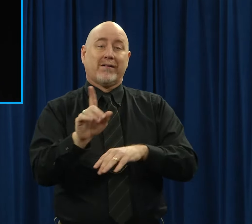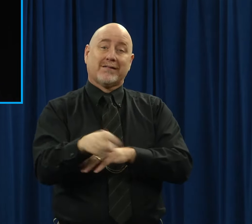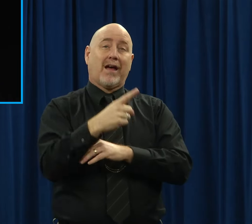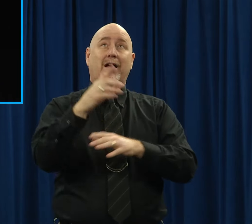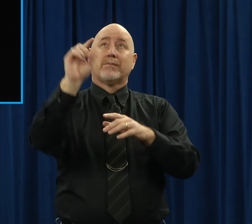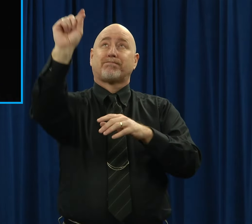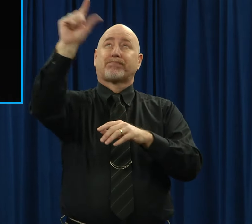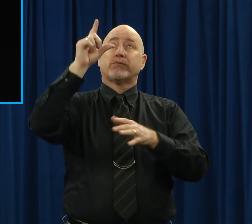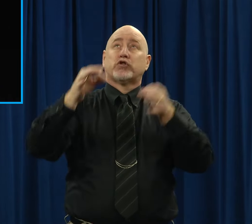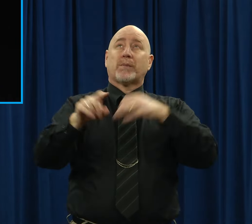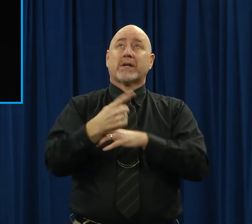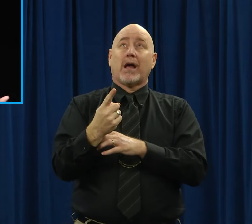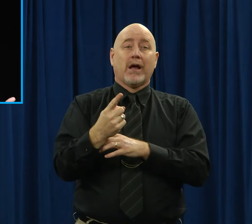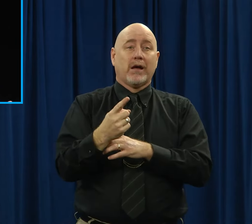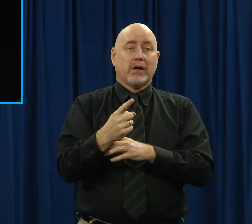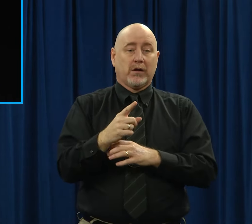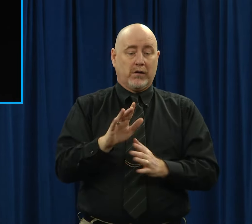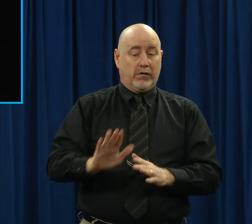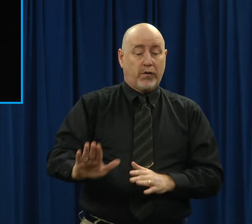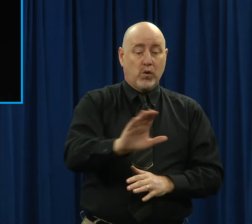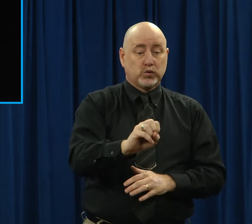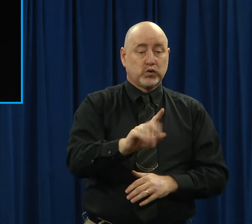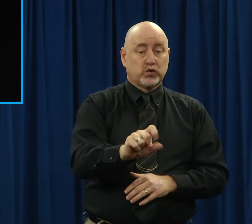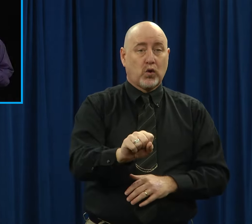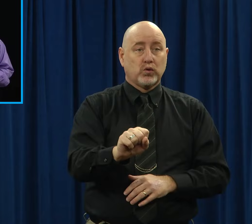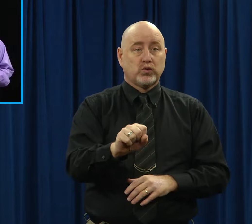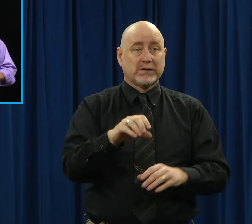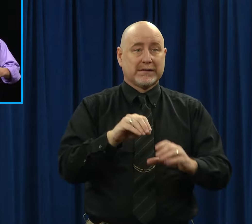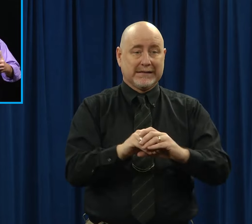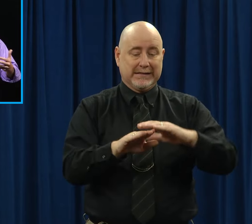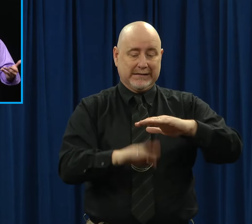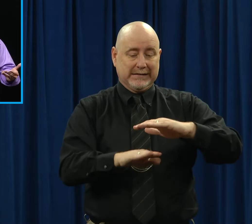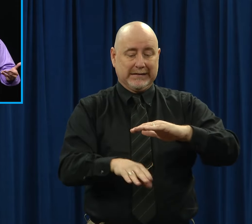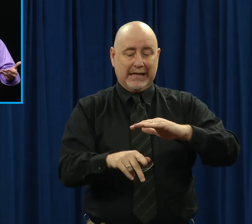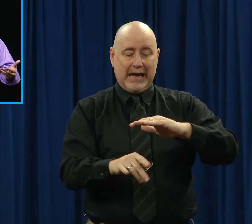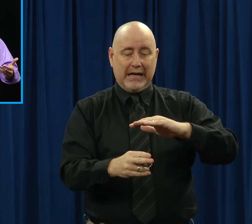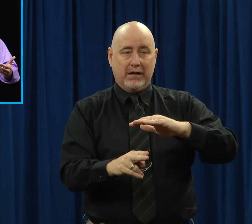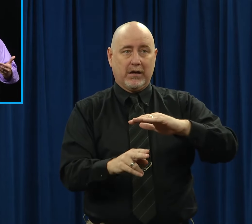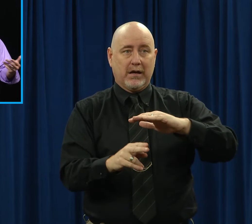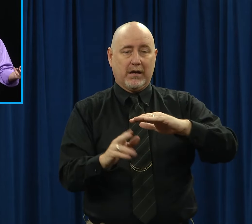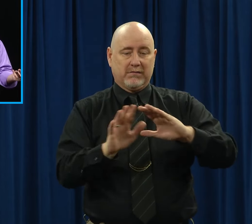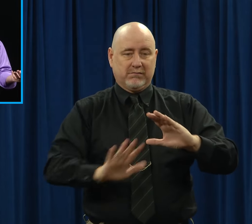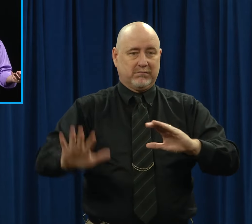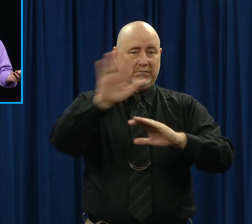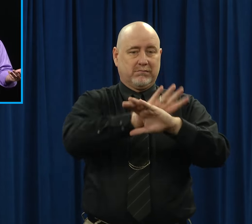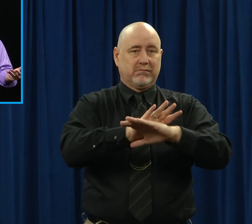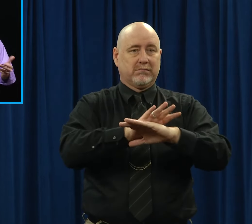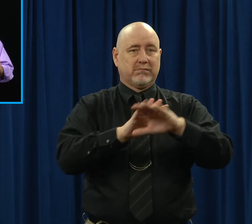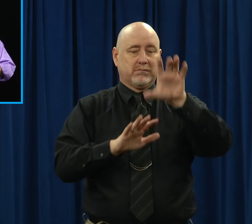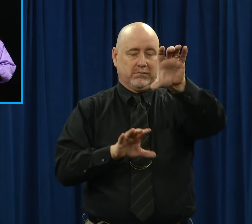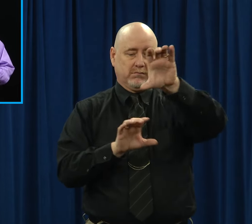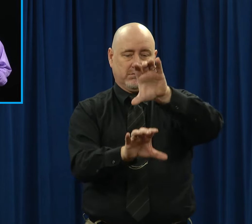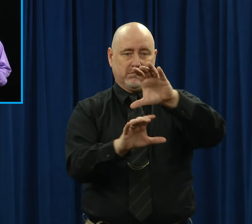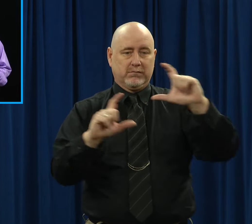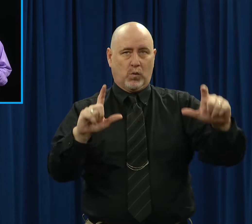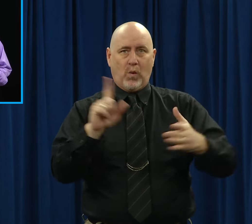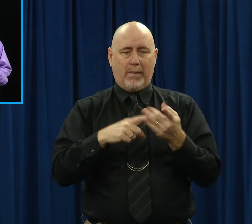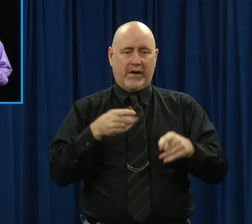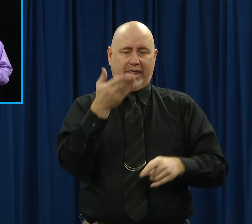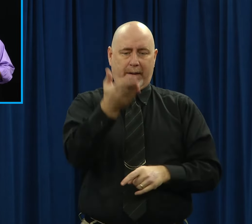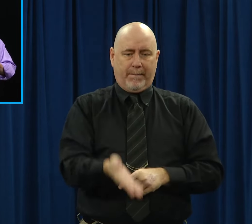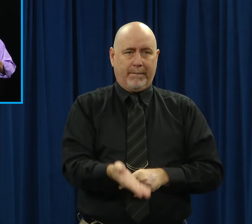happen on that day, the day of judgment, to the souls who are in Hades, who are in paradise or torment? What's going to happen to